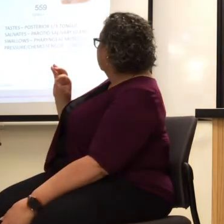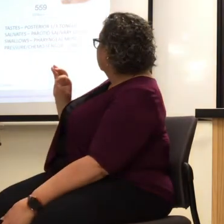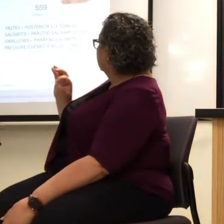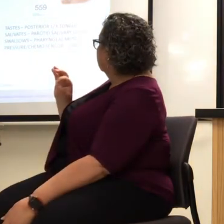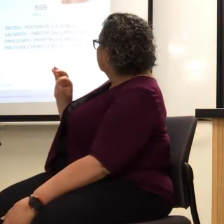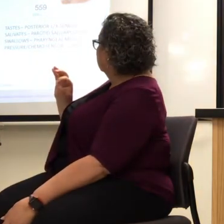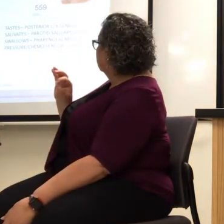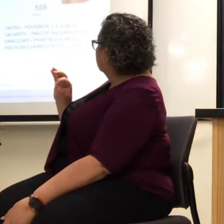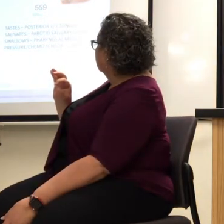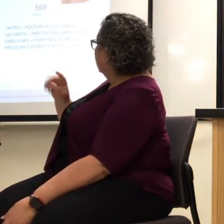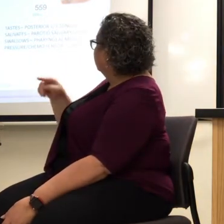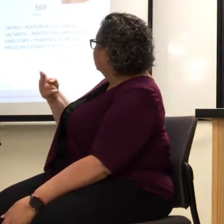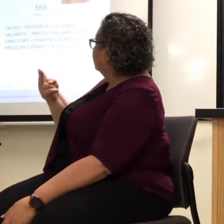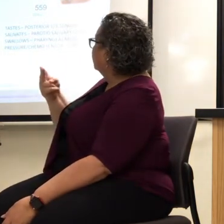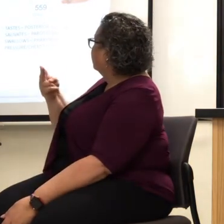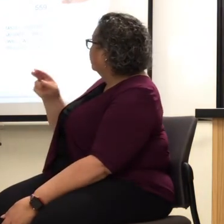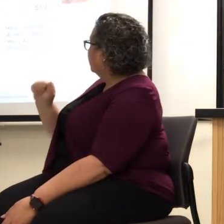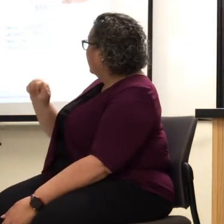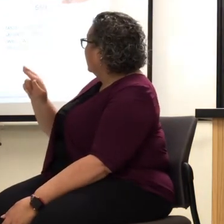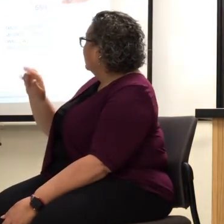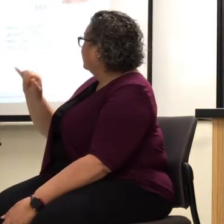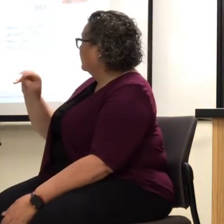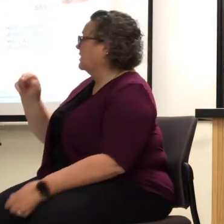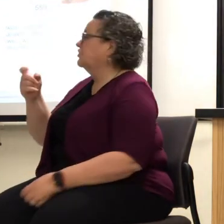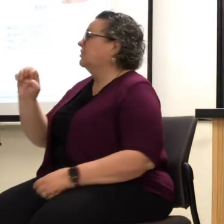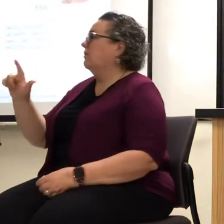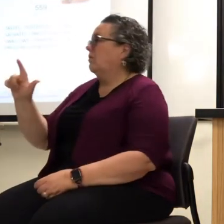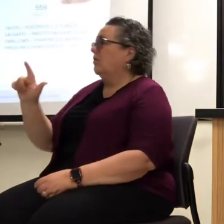So I say it tastes.